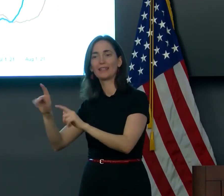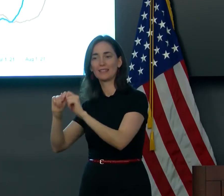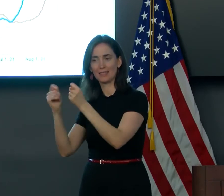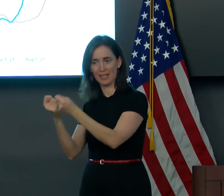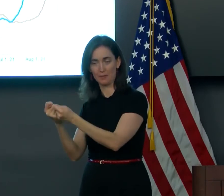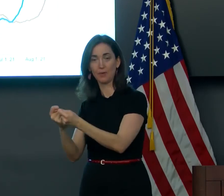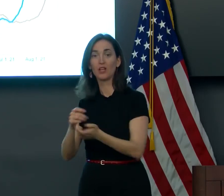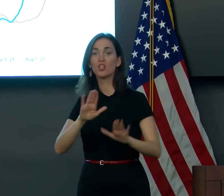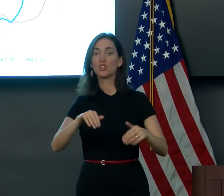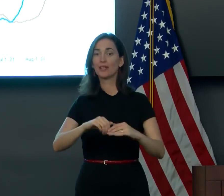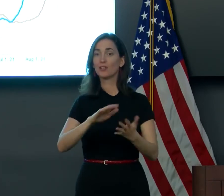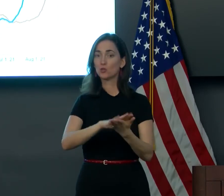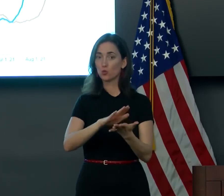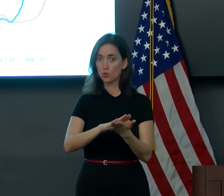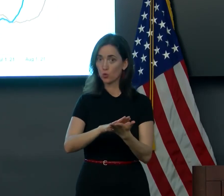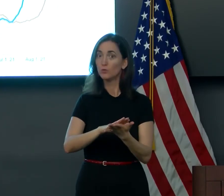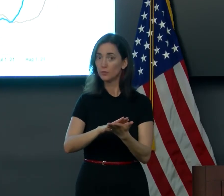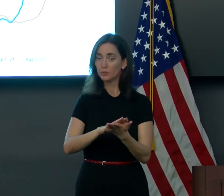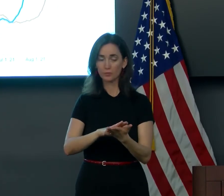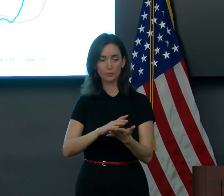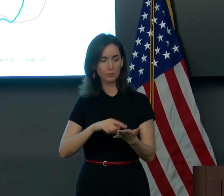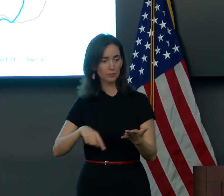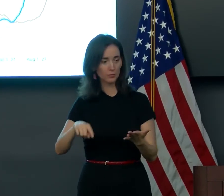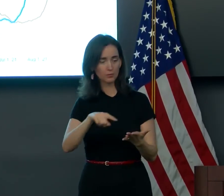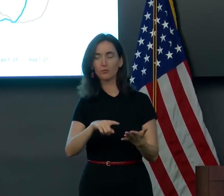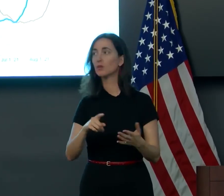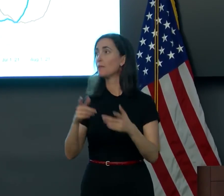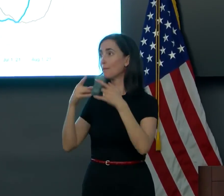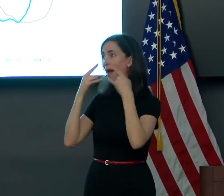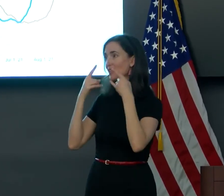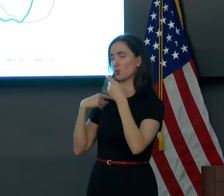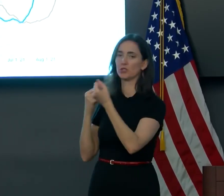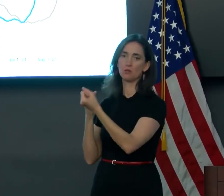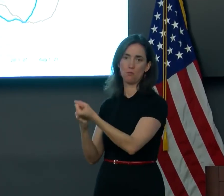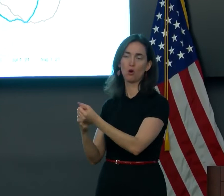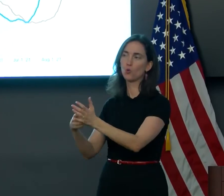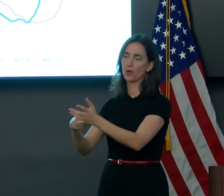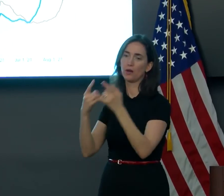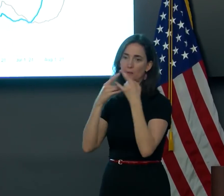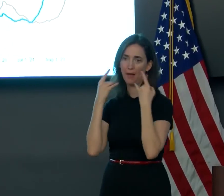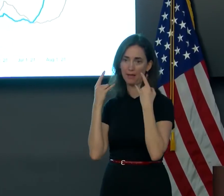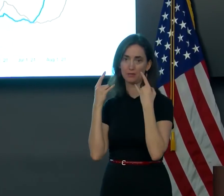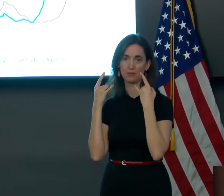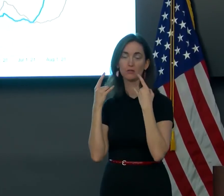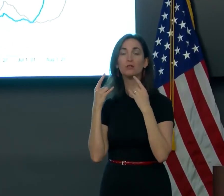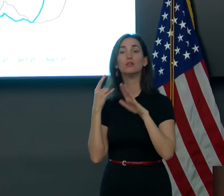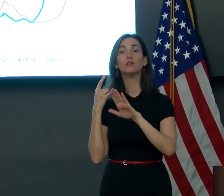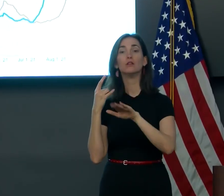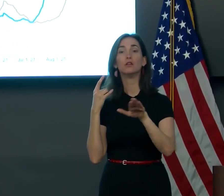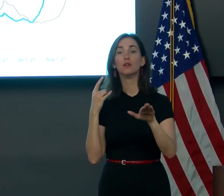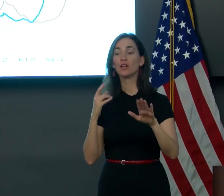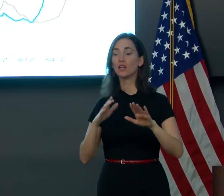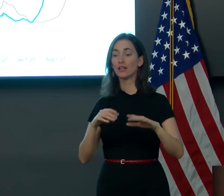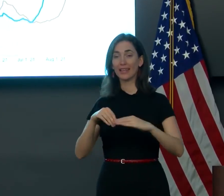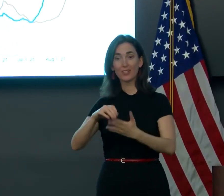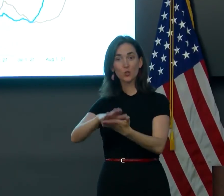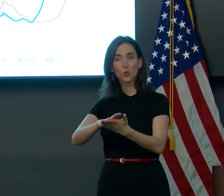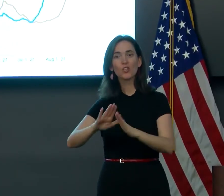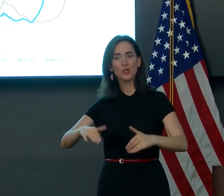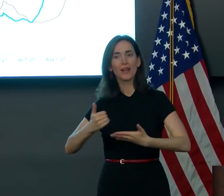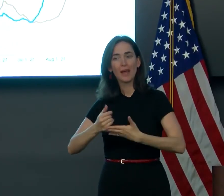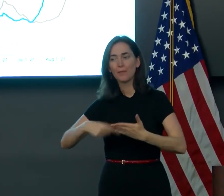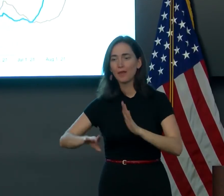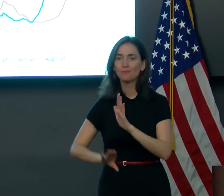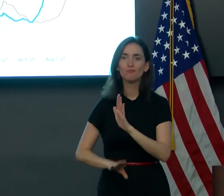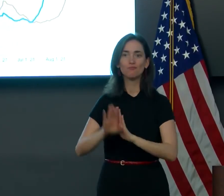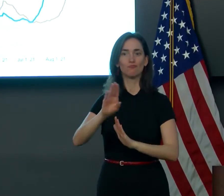We know that children thrive when they are in school, and we must prioritize that they have this opportunity to be in school, to